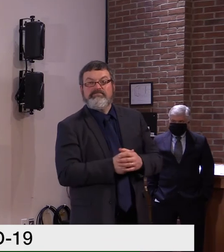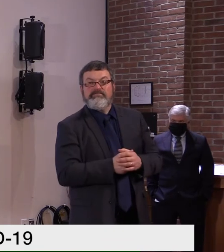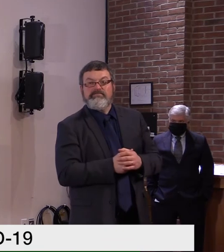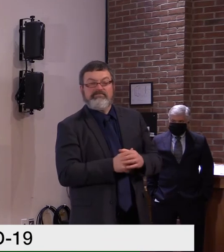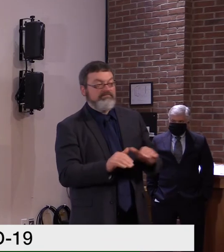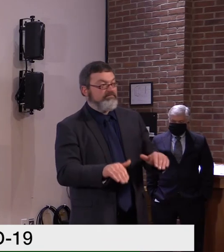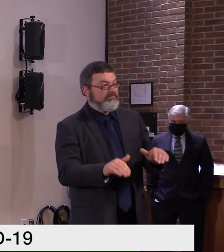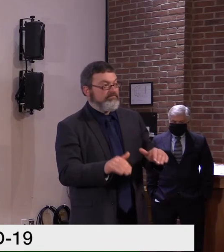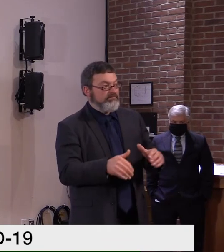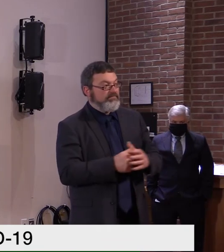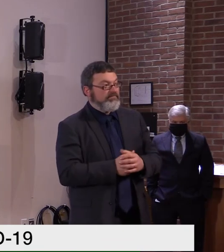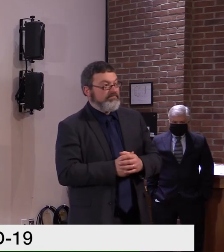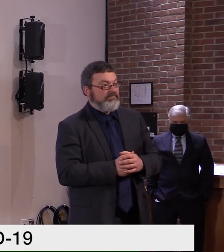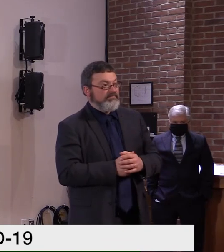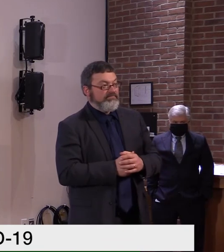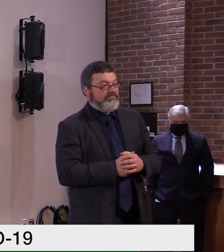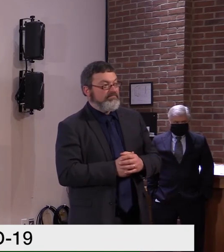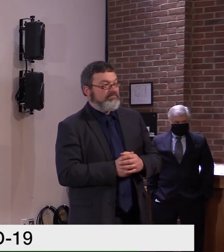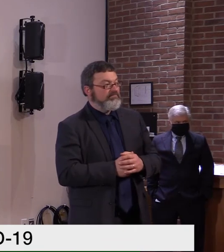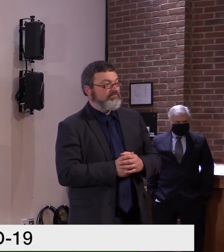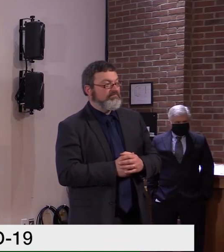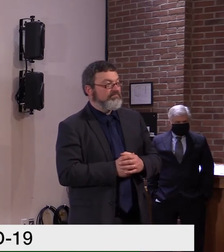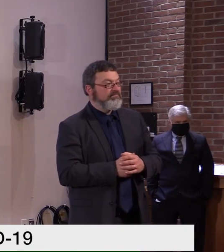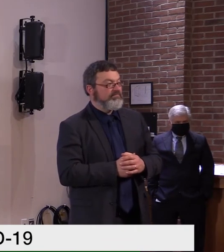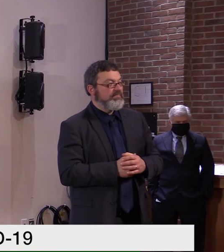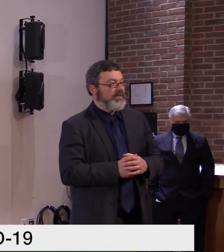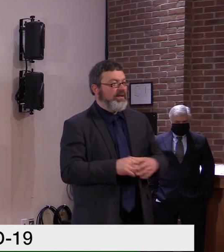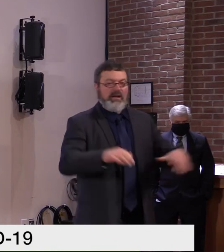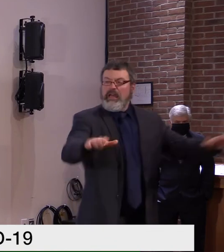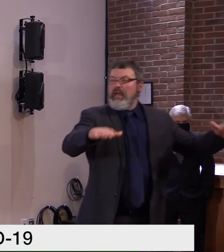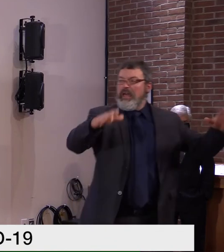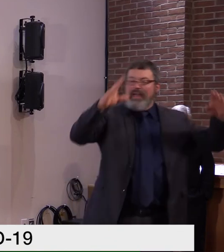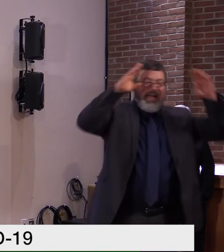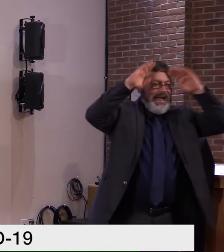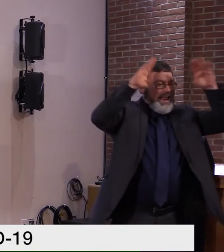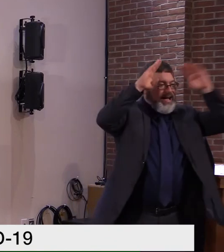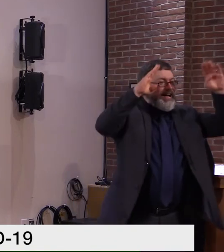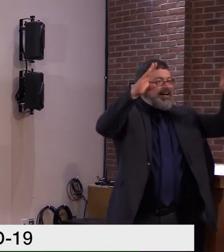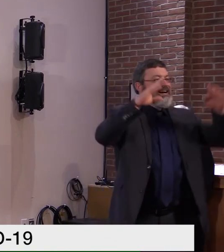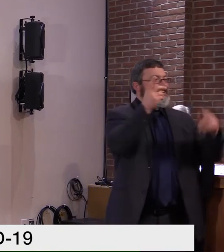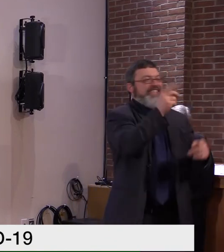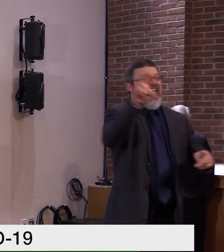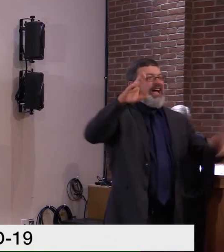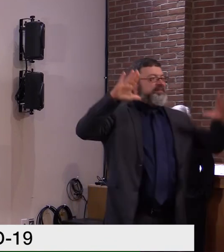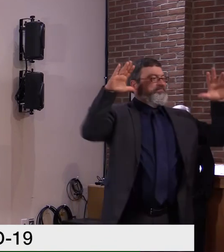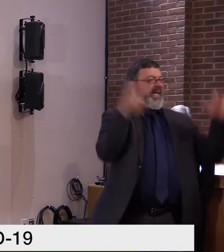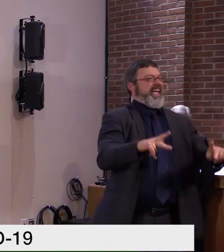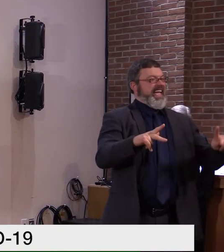But we do have the doctor back in the house, so. Hello? Go ahead.